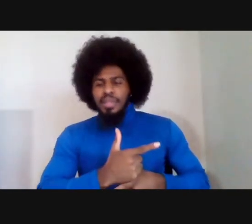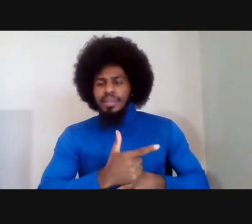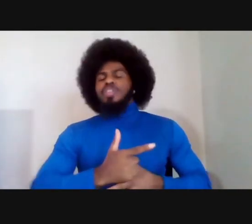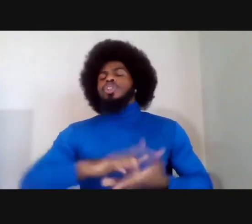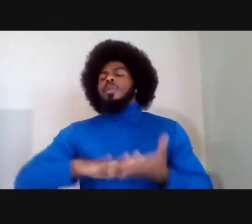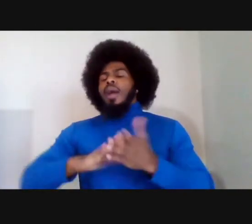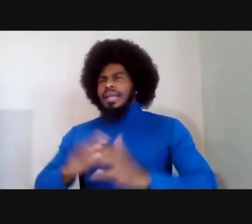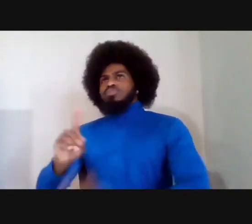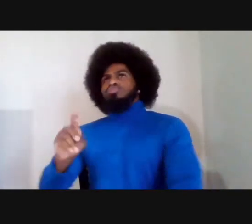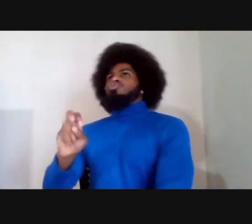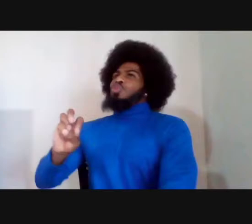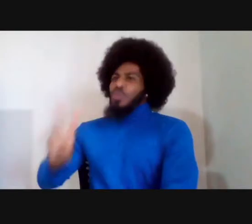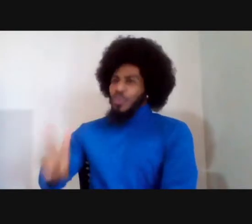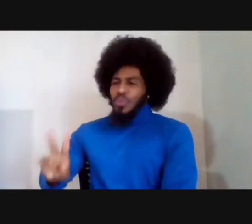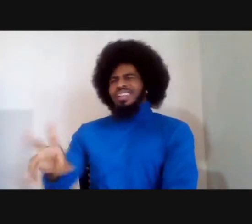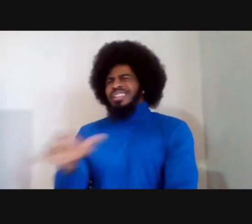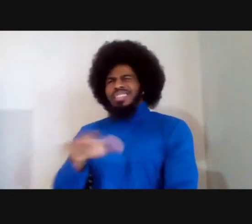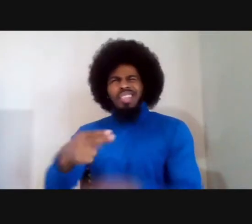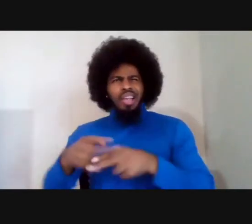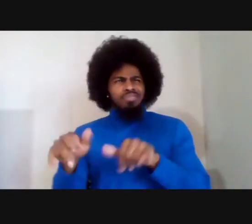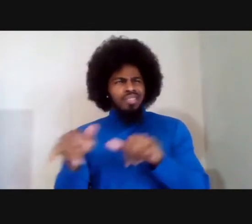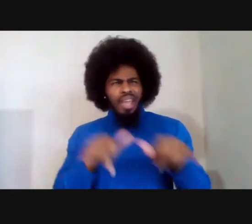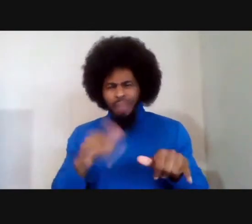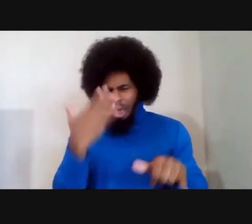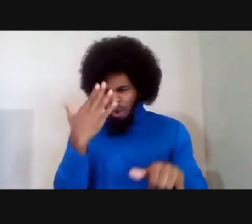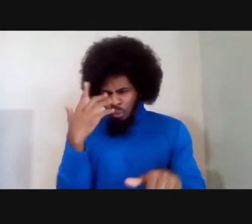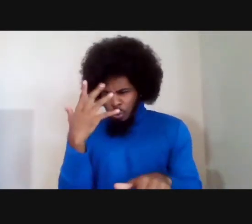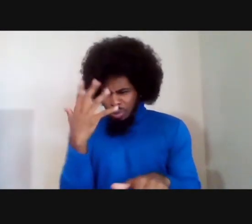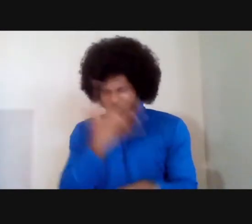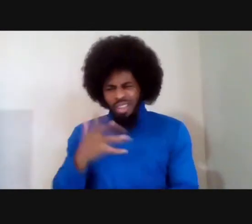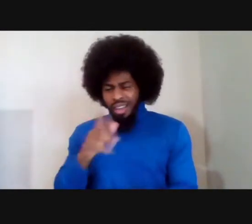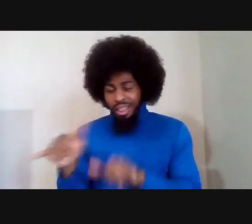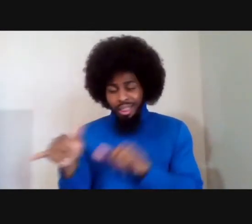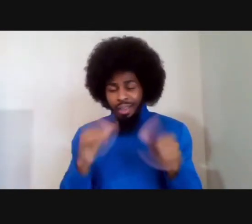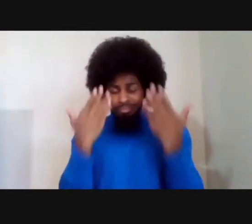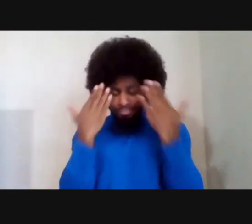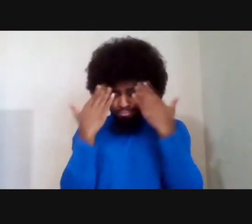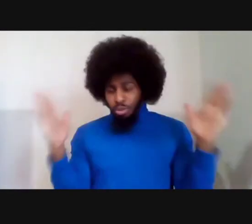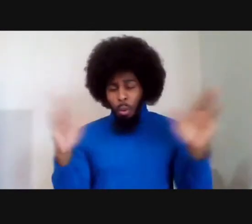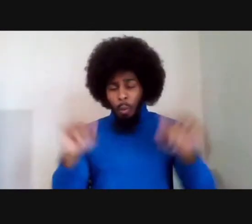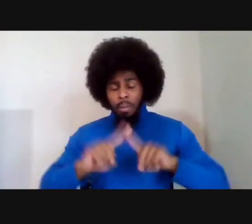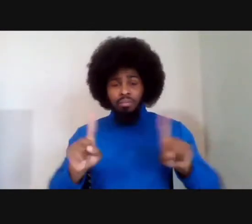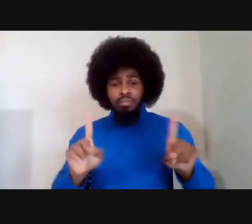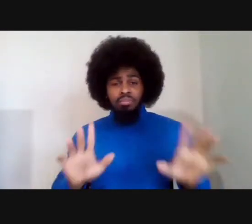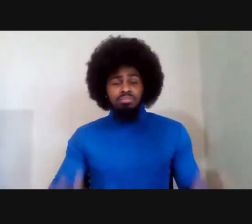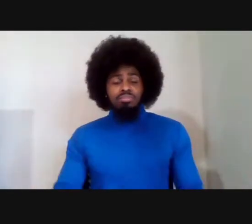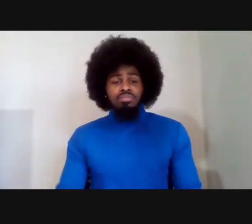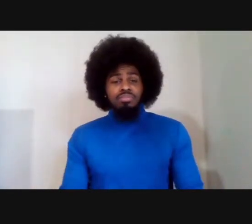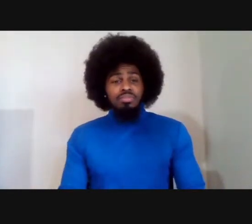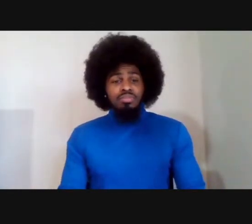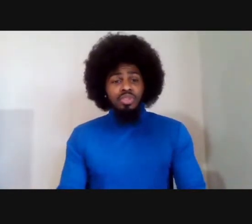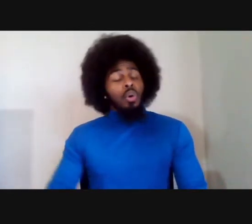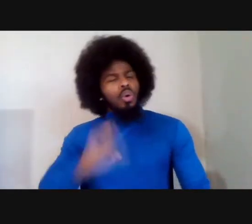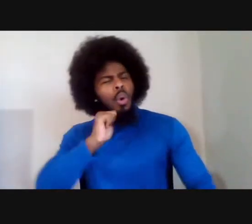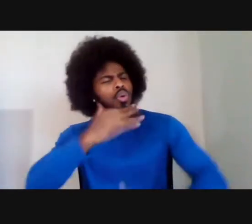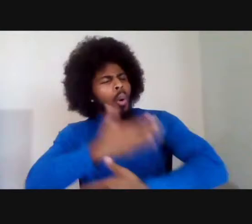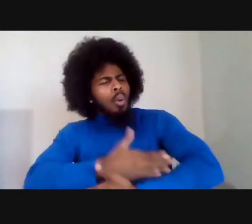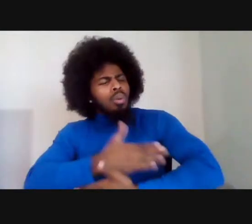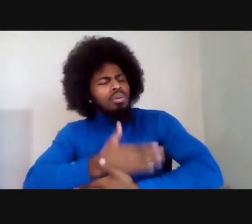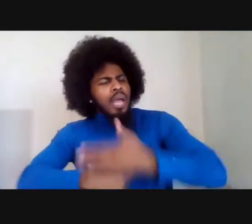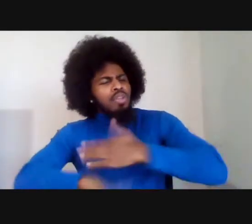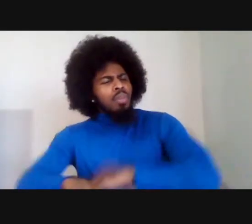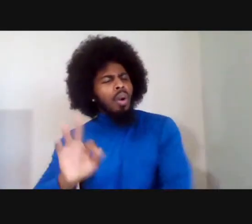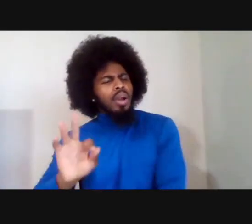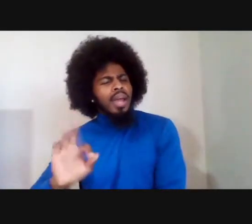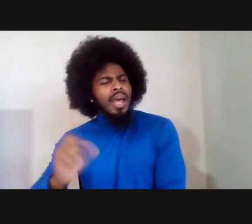They just call her Drewetta too. I don't know if they didn't really look alike, but. And that's how they wait, did so it. Your daughter that's born on